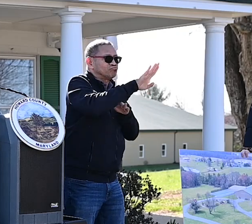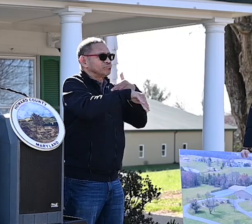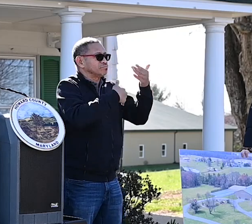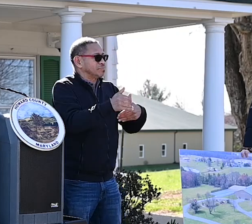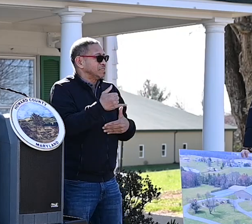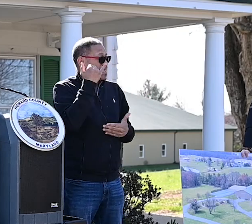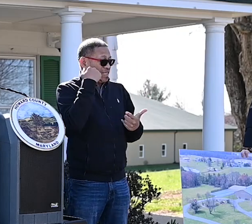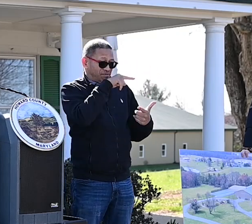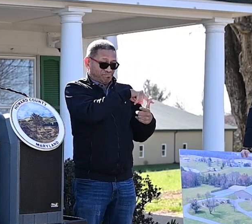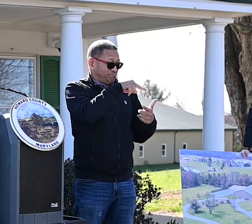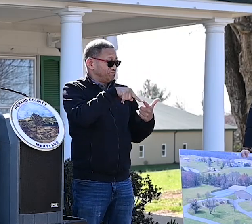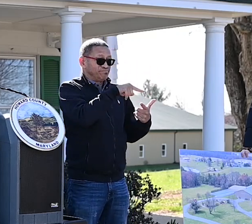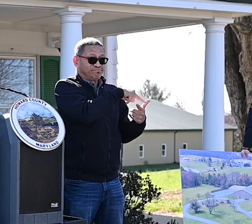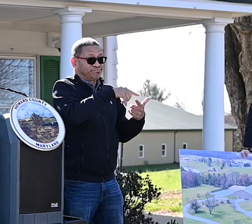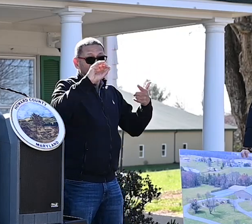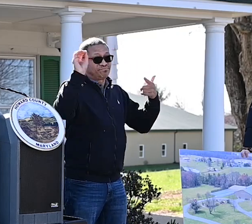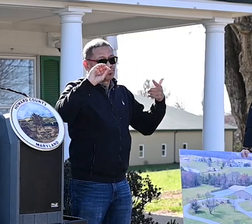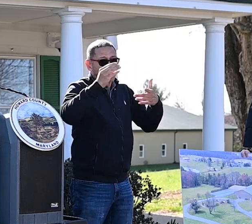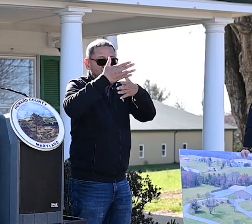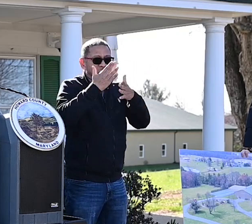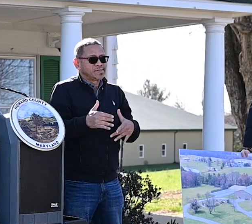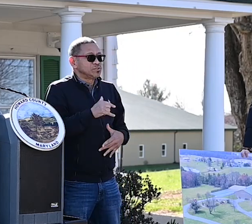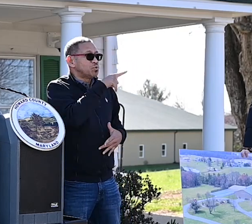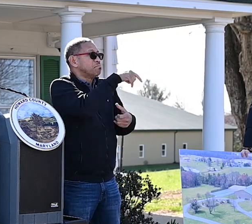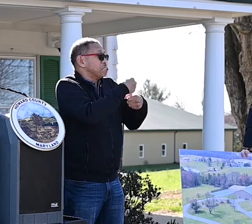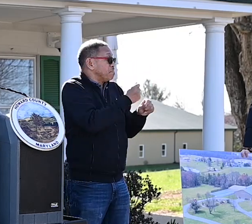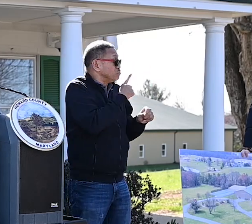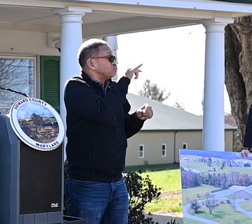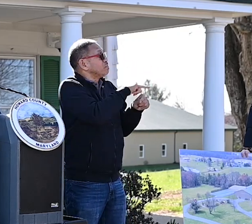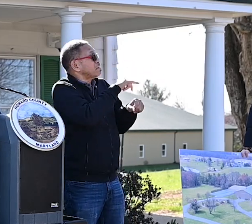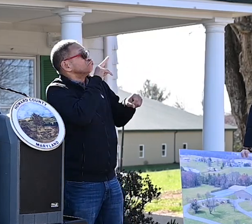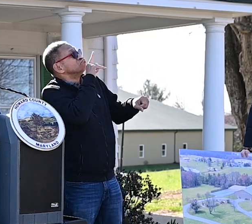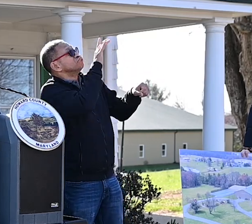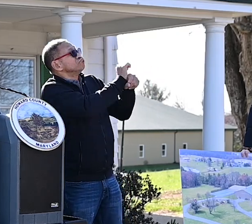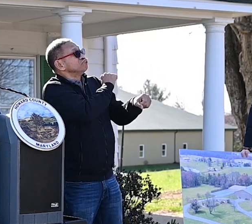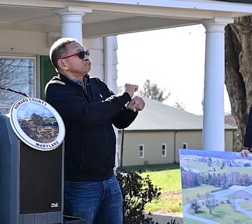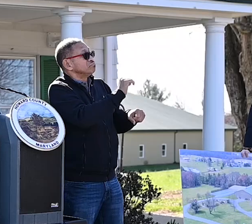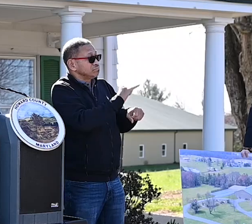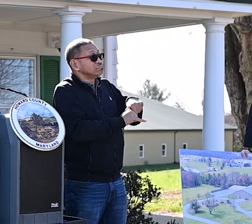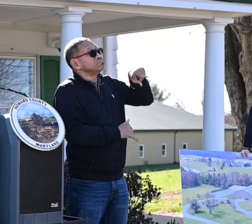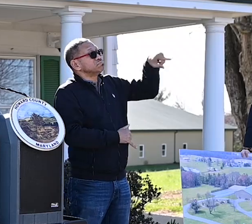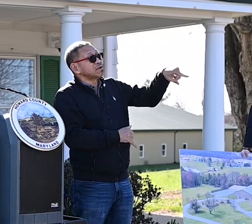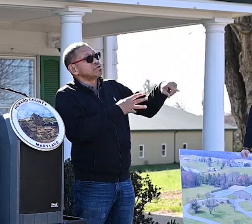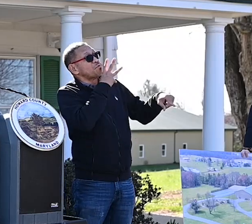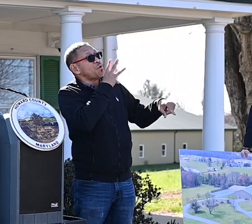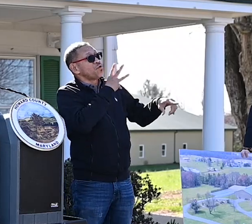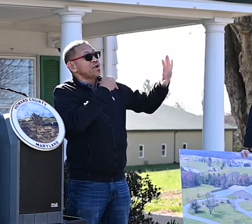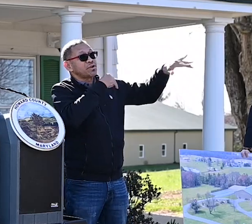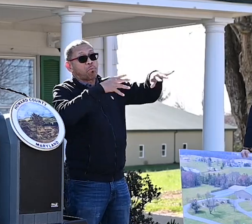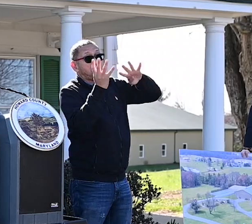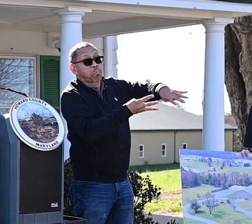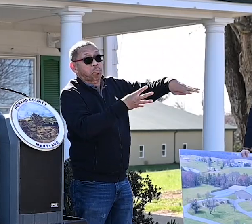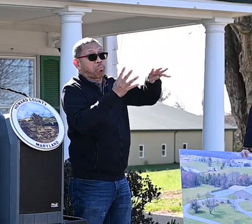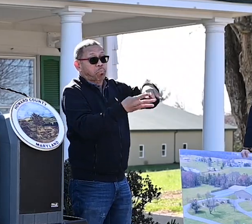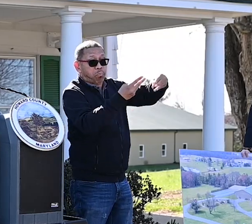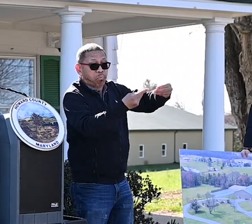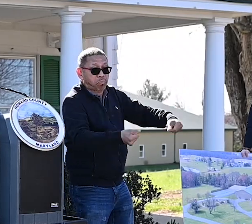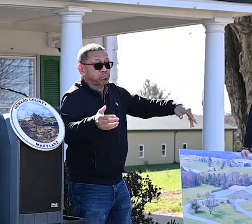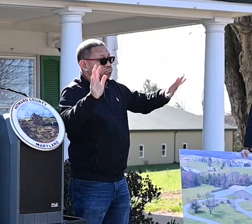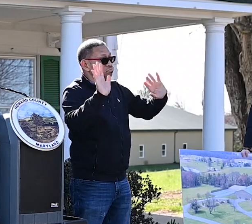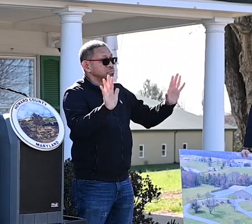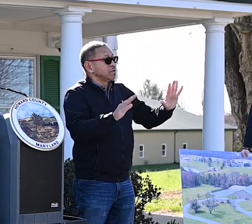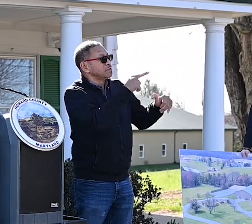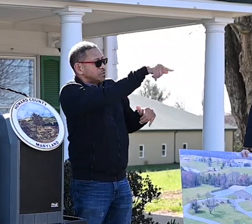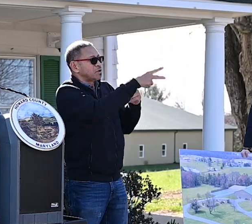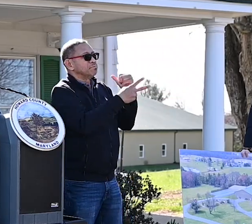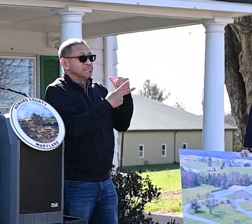a conservation partner. You don't have someone who's making sure that the water is not running off the land,